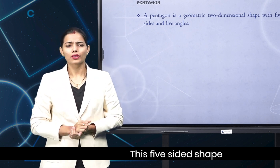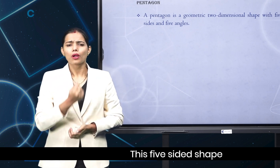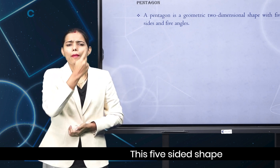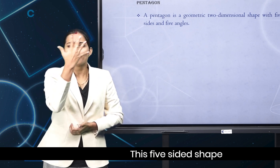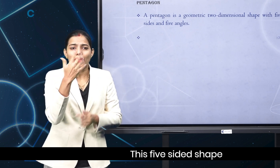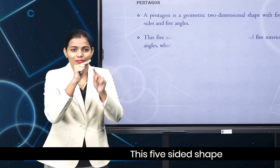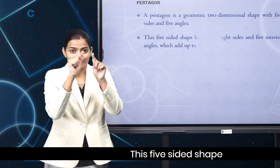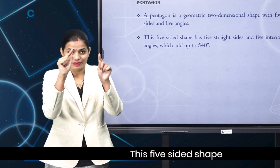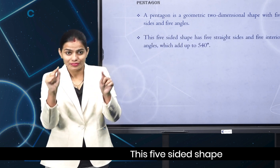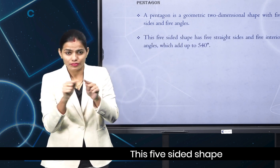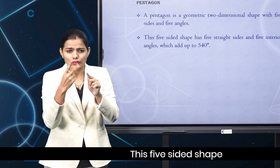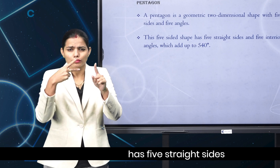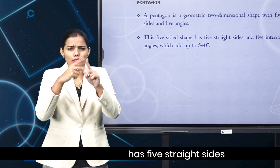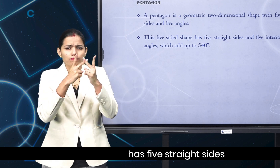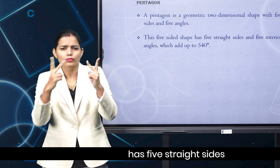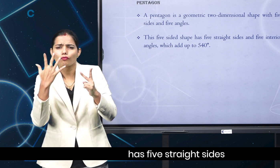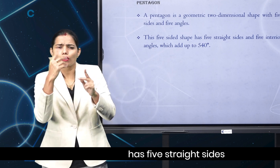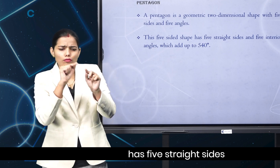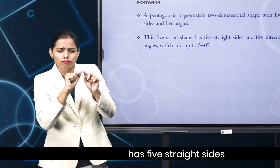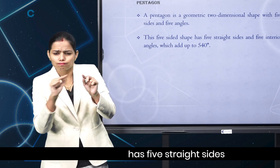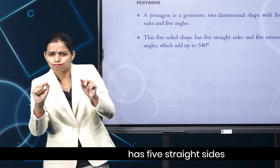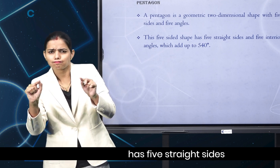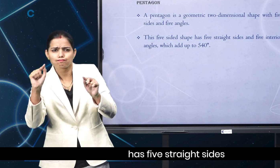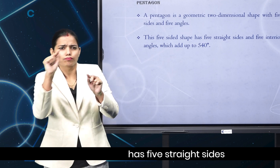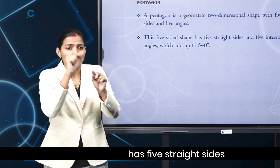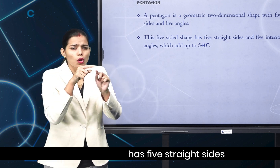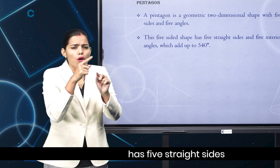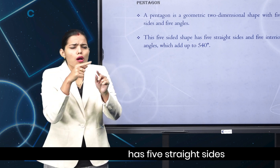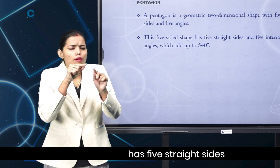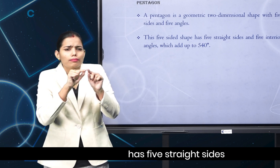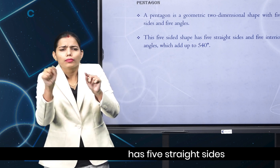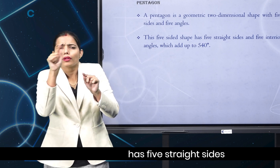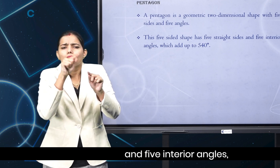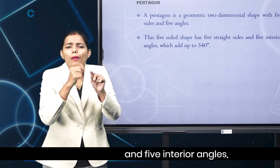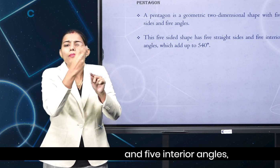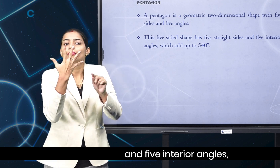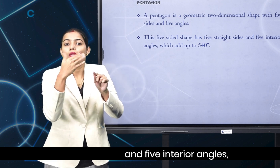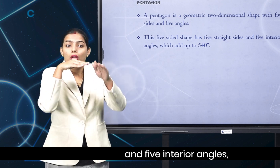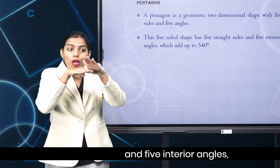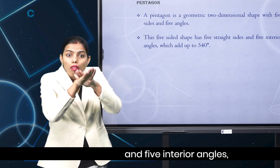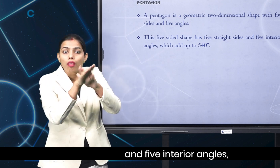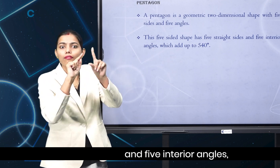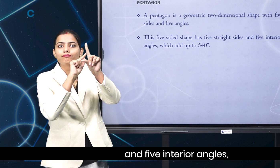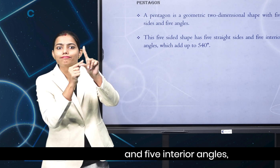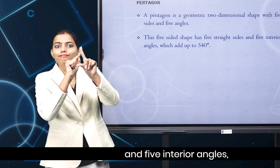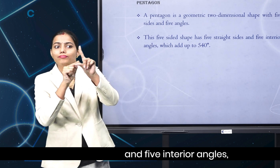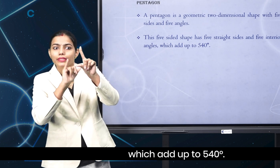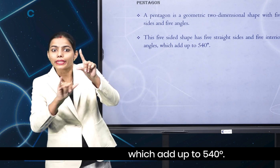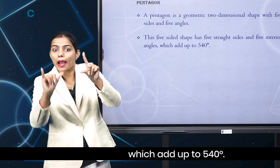This 5-sided shape has 5 straight sides and 5 interior angles which add